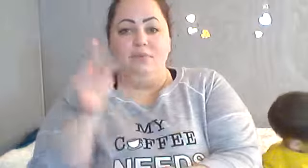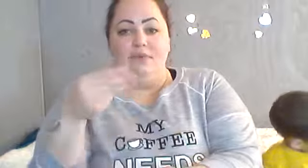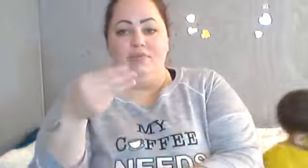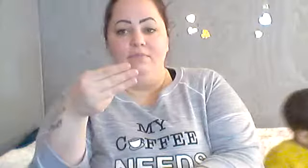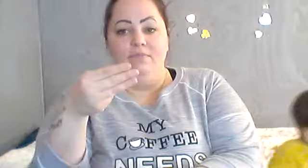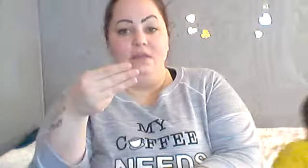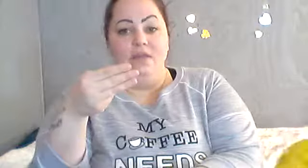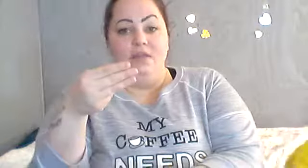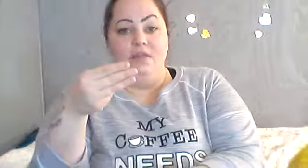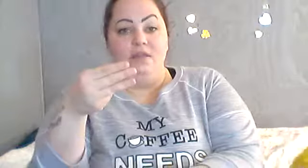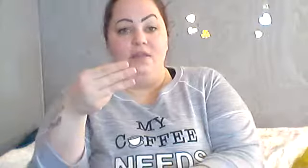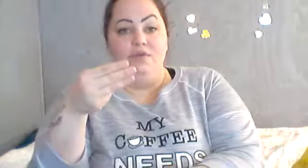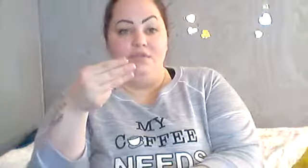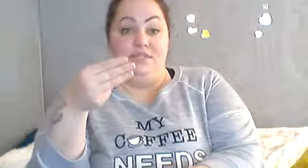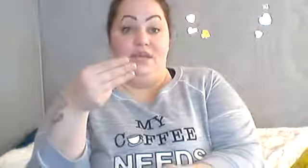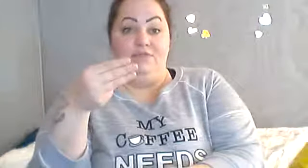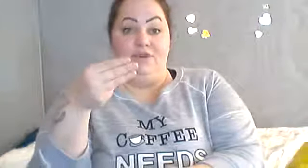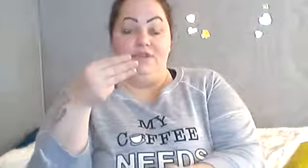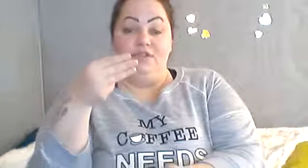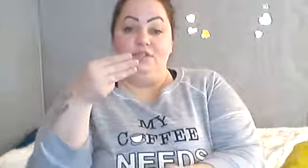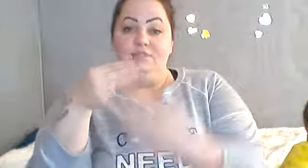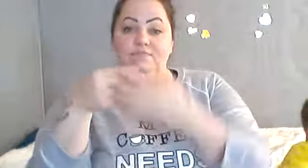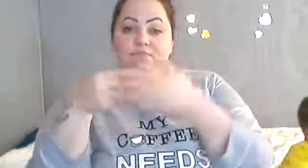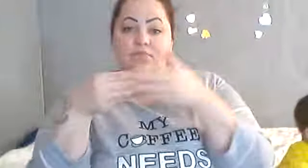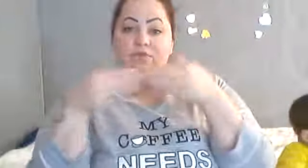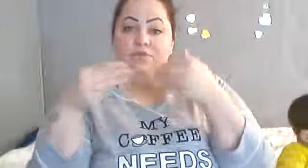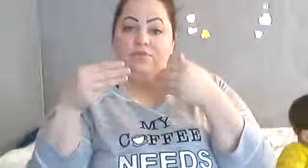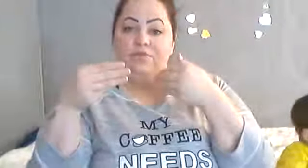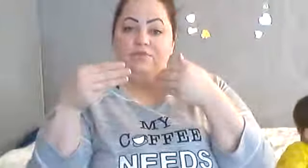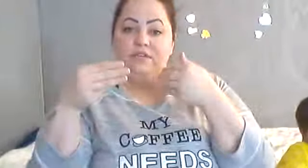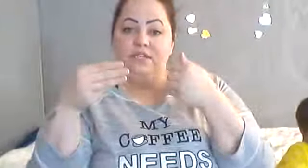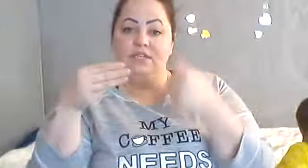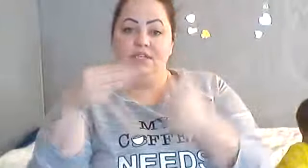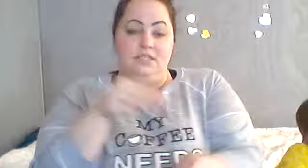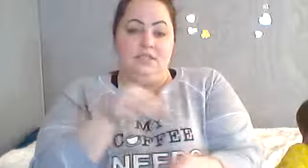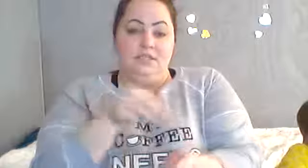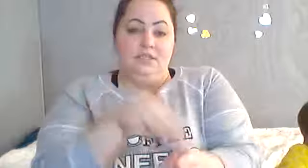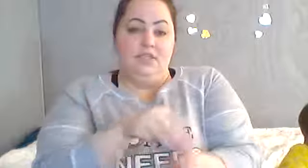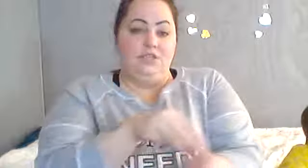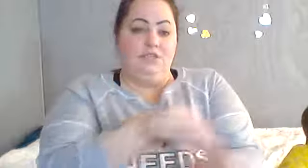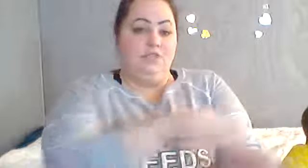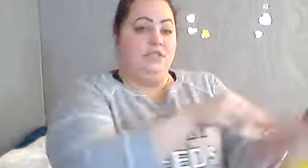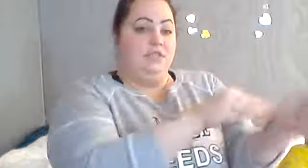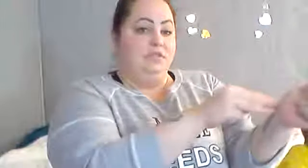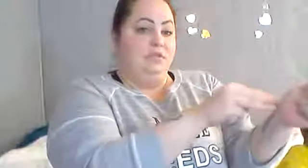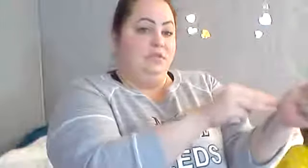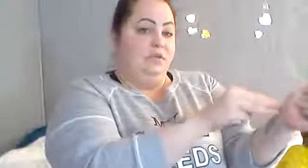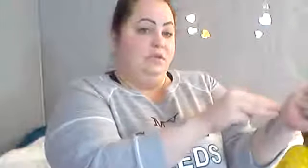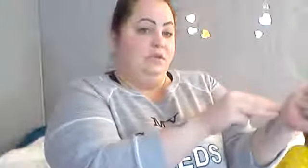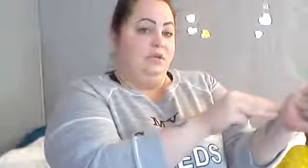whatever. The new sign for doctor with 3 fingers like this at your wrist.